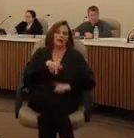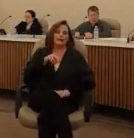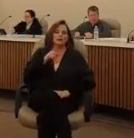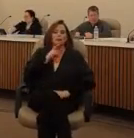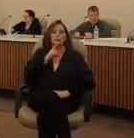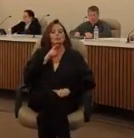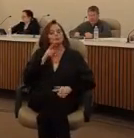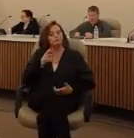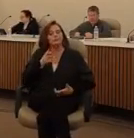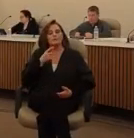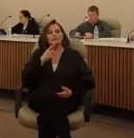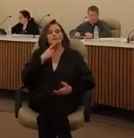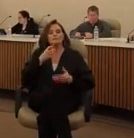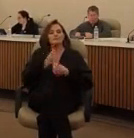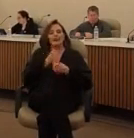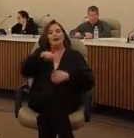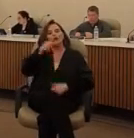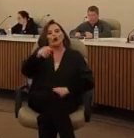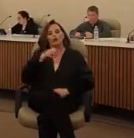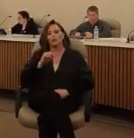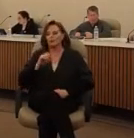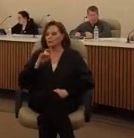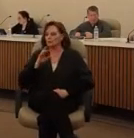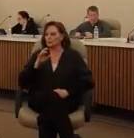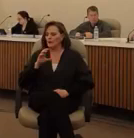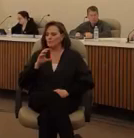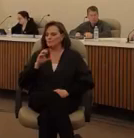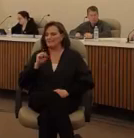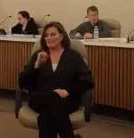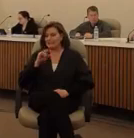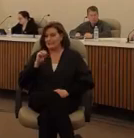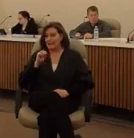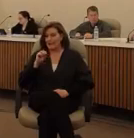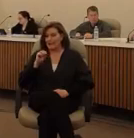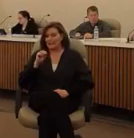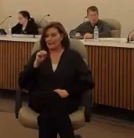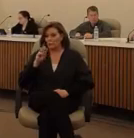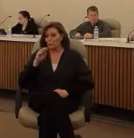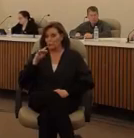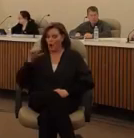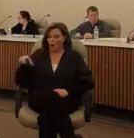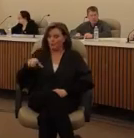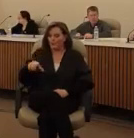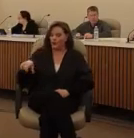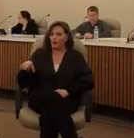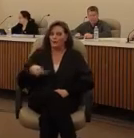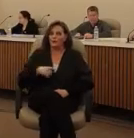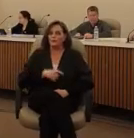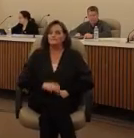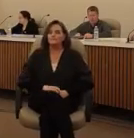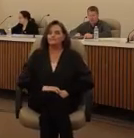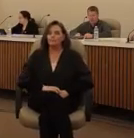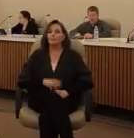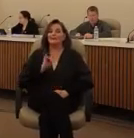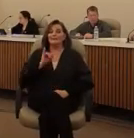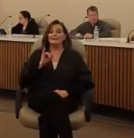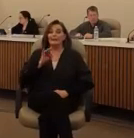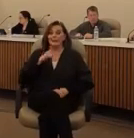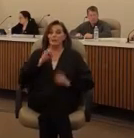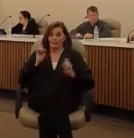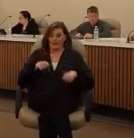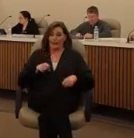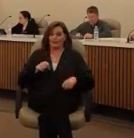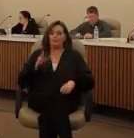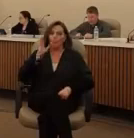get to, I think it's Cape Henry Trail, I think is the northernmost street into the Chesapeake area. So if we can,